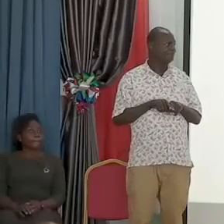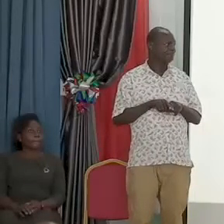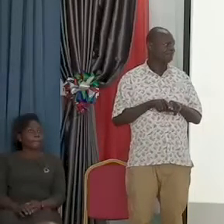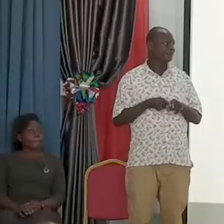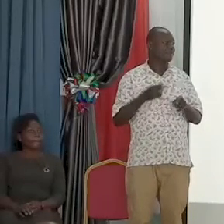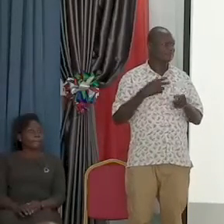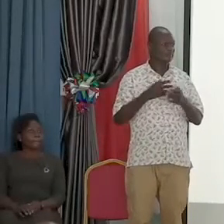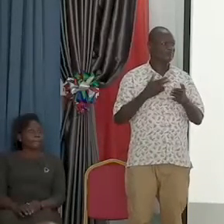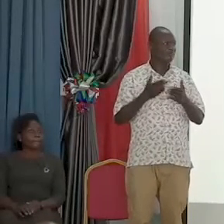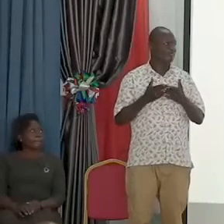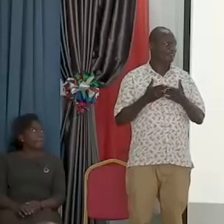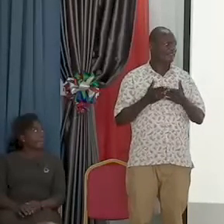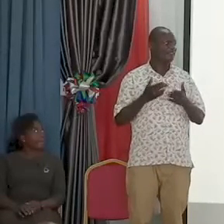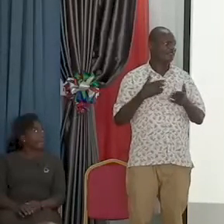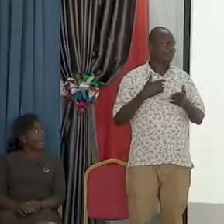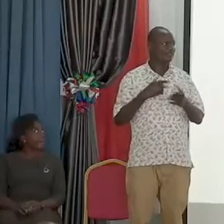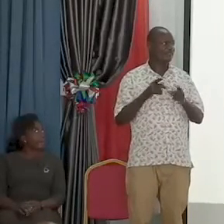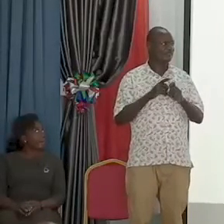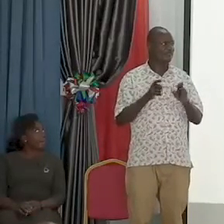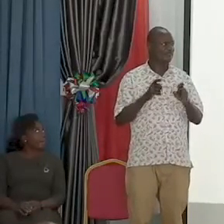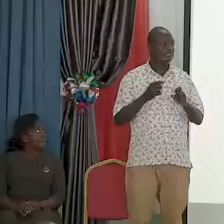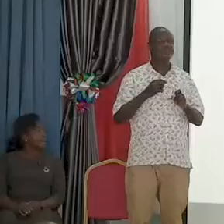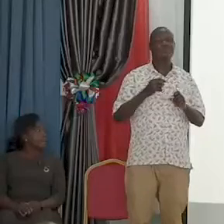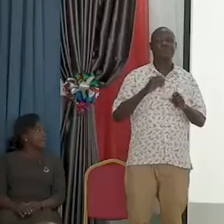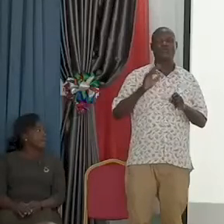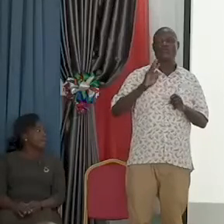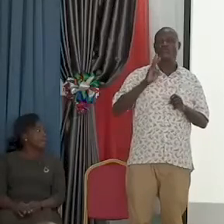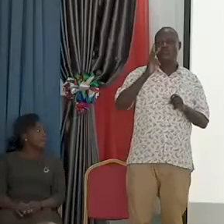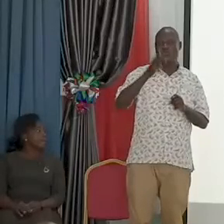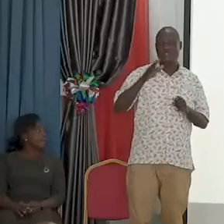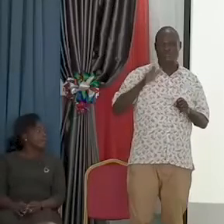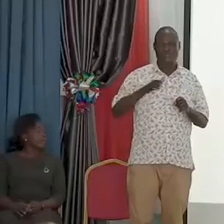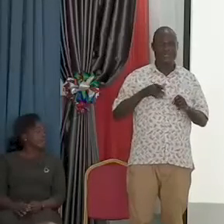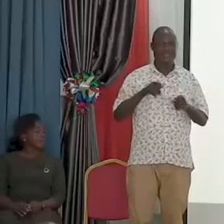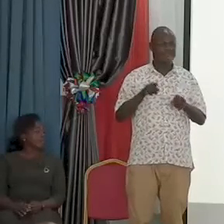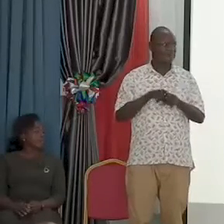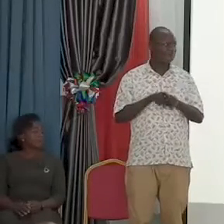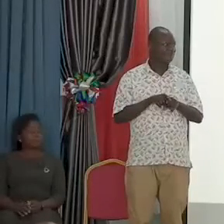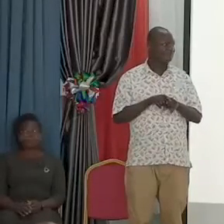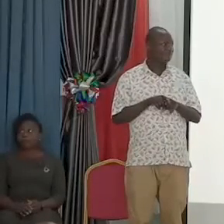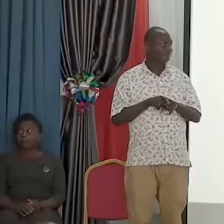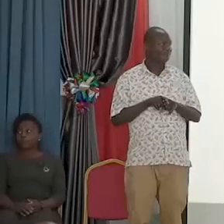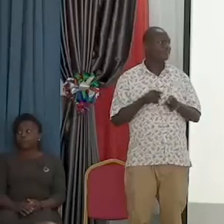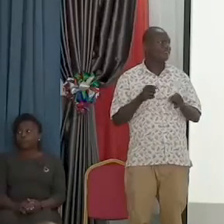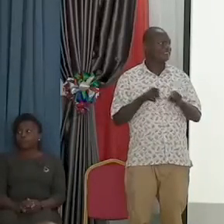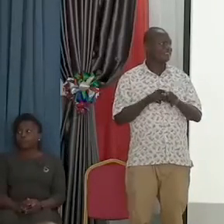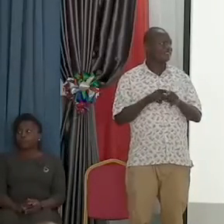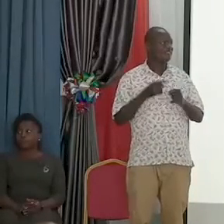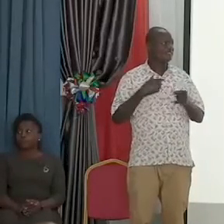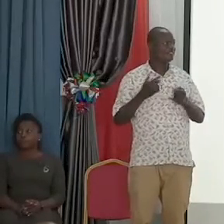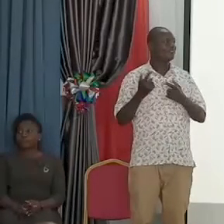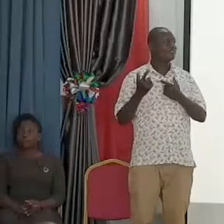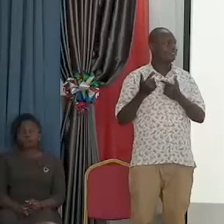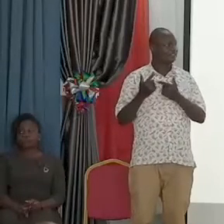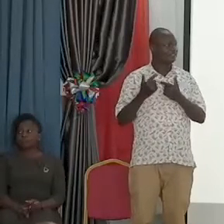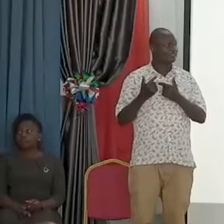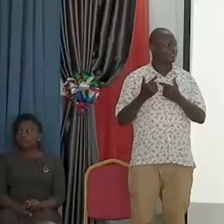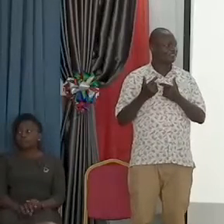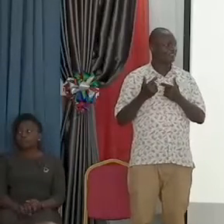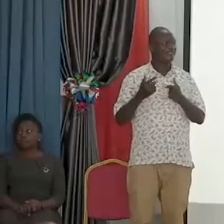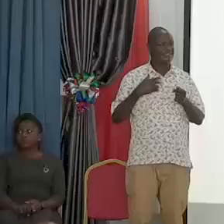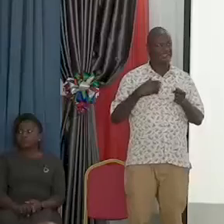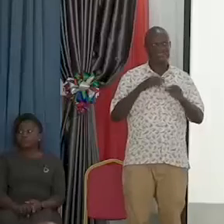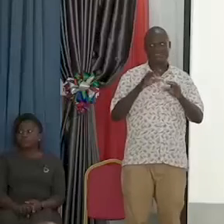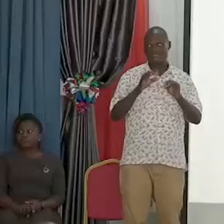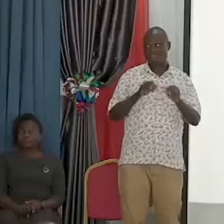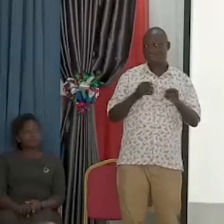thought up by a very wise woman. Her name is Joy Zabala. She passed away just recently, and when she was getting